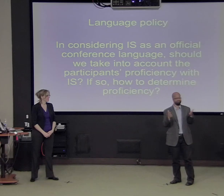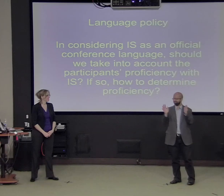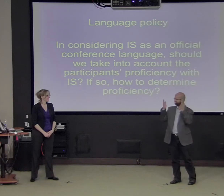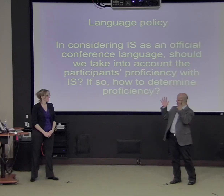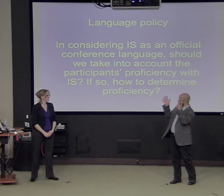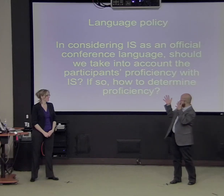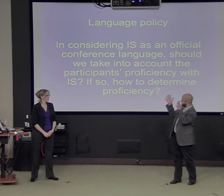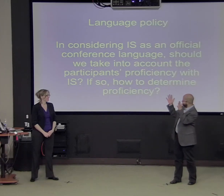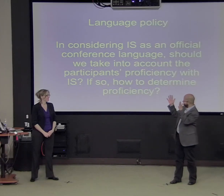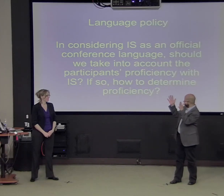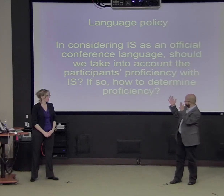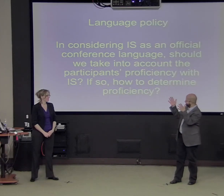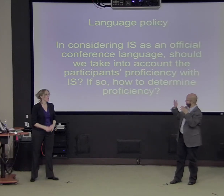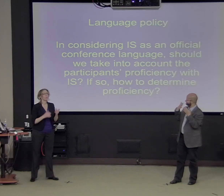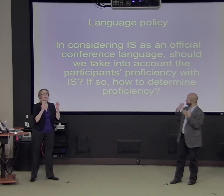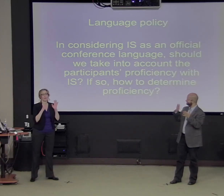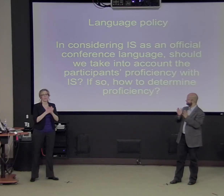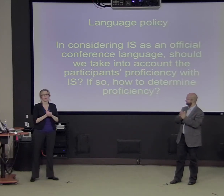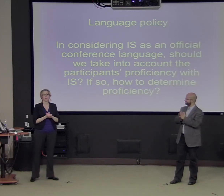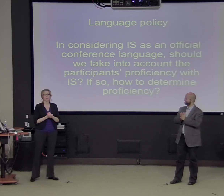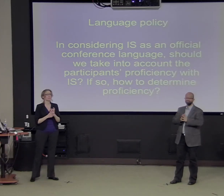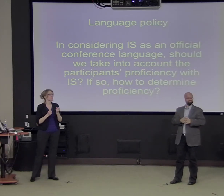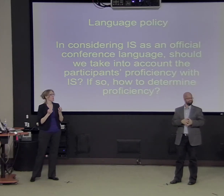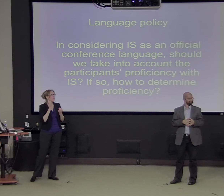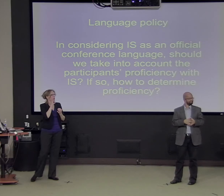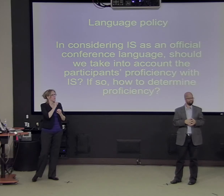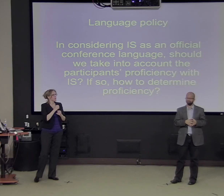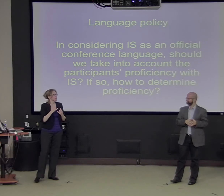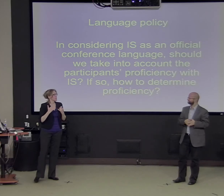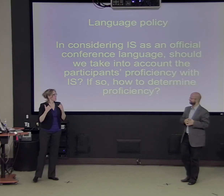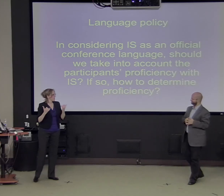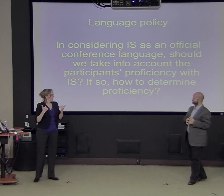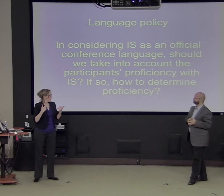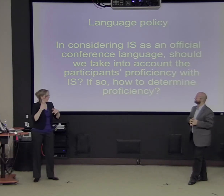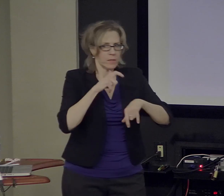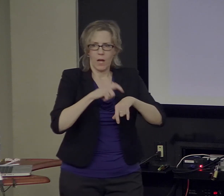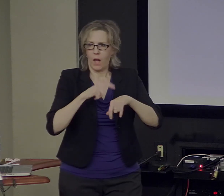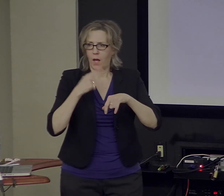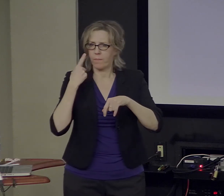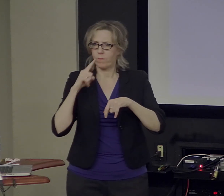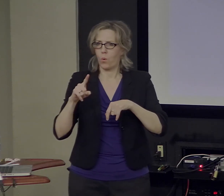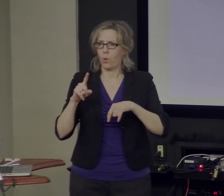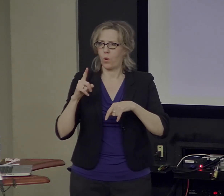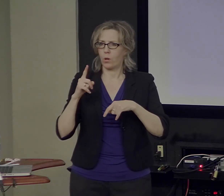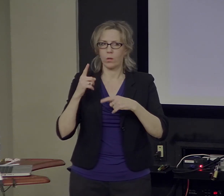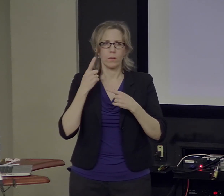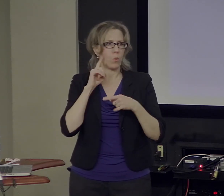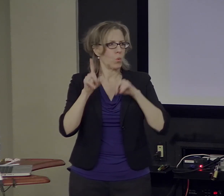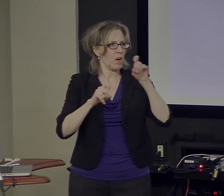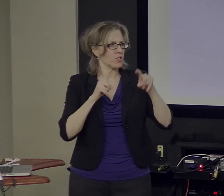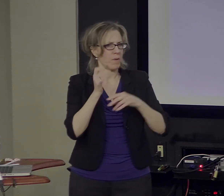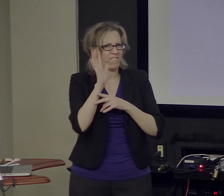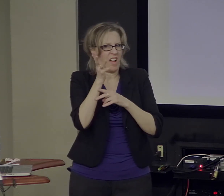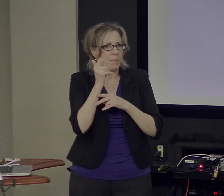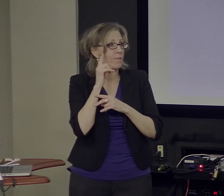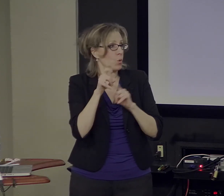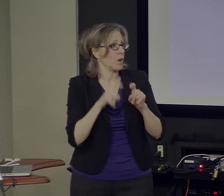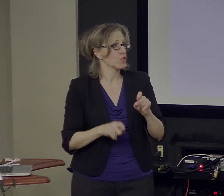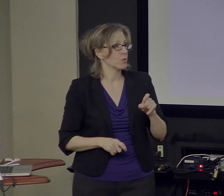Okay, I am done with my questions. So thank you again, Lori, for your presentation. Okay, so we do have time,